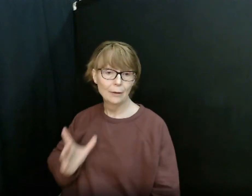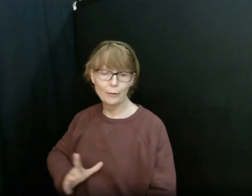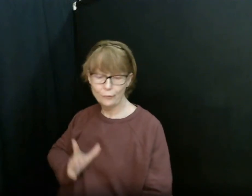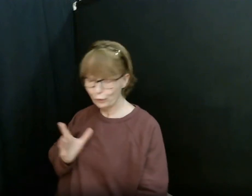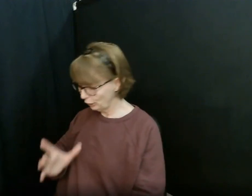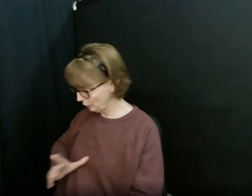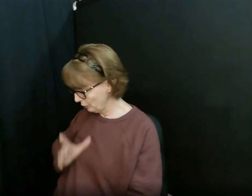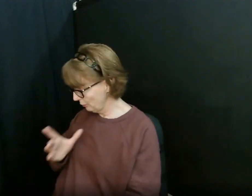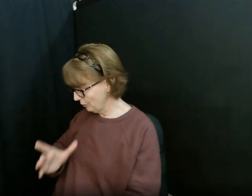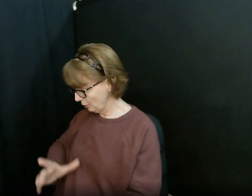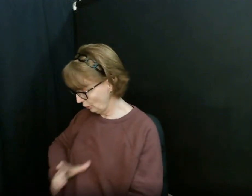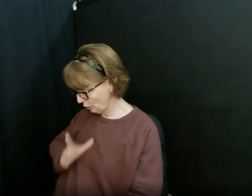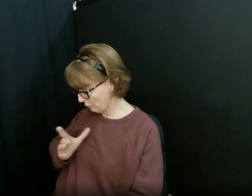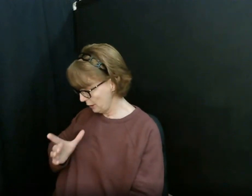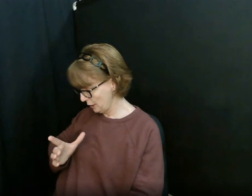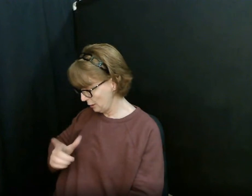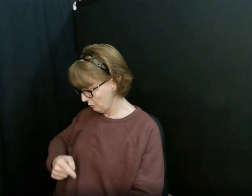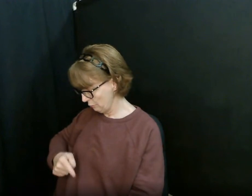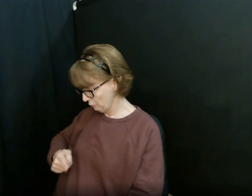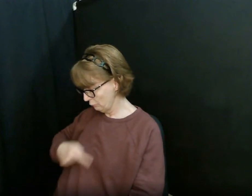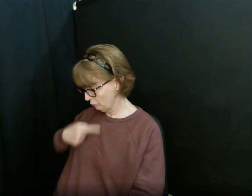with circular going.